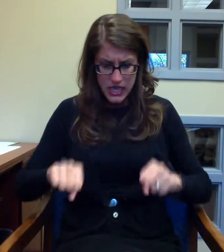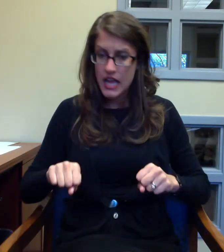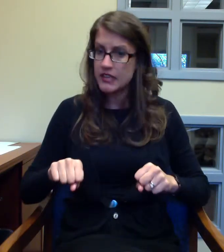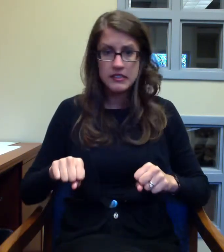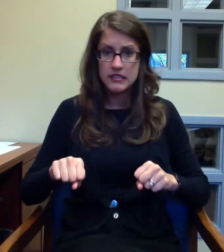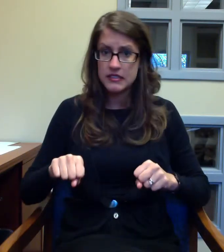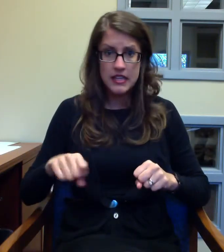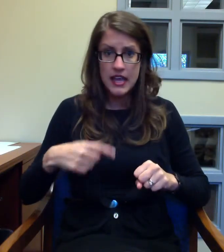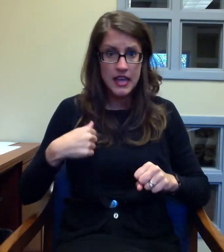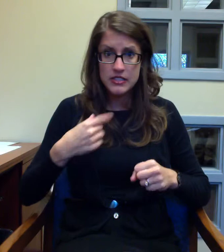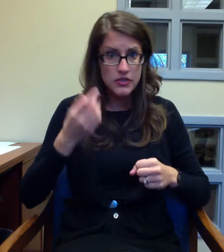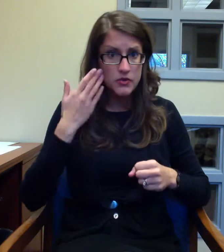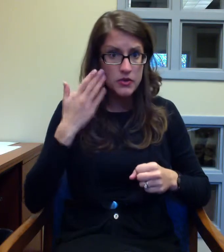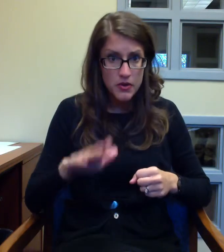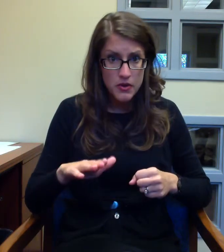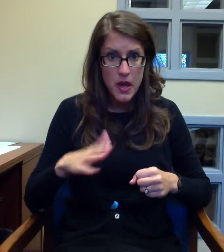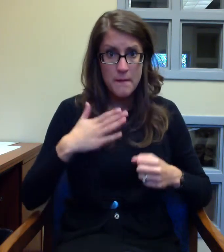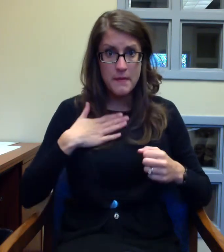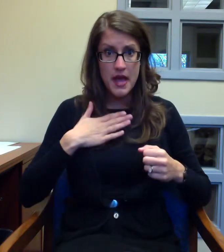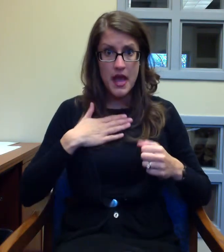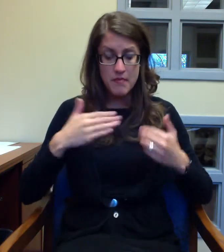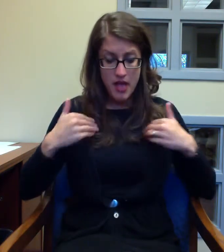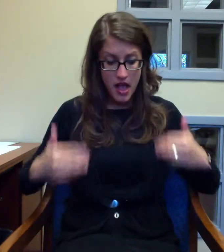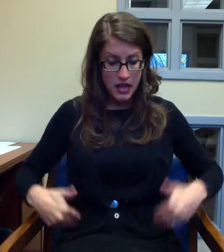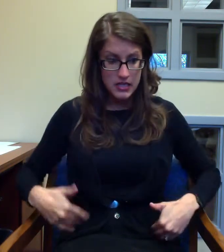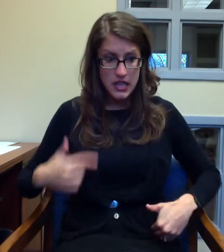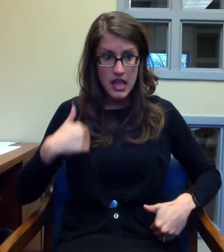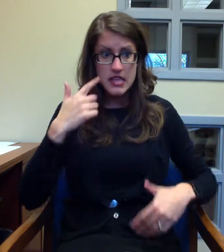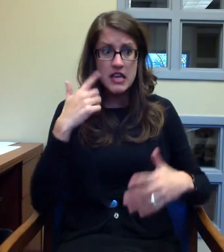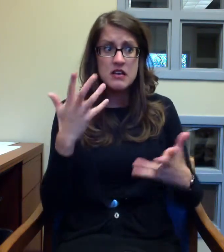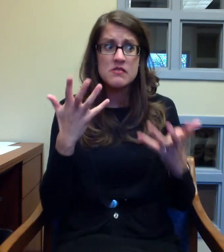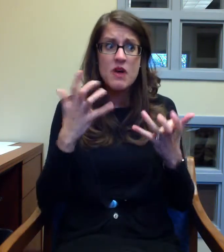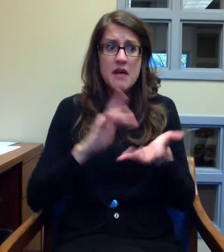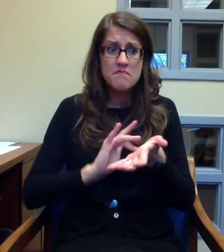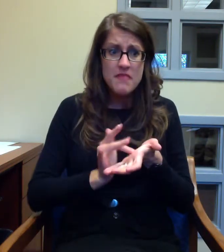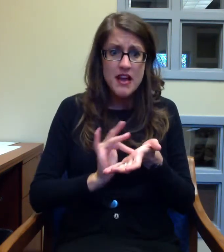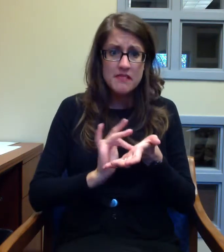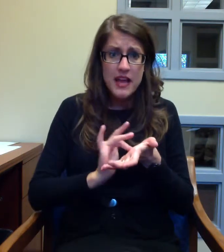My body feels as though it is desperate for remedy, and I feel compassion.